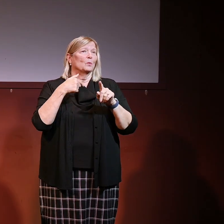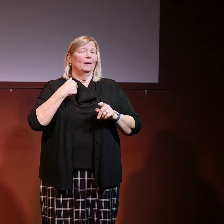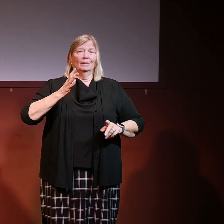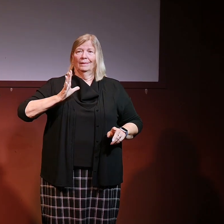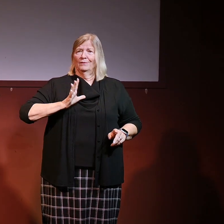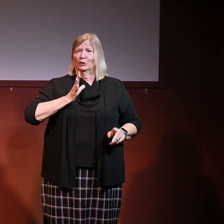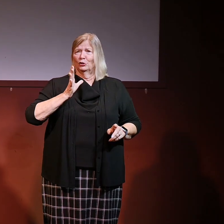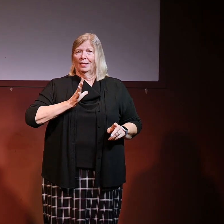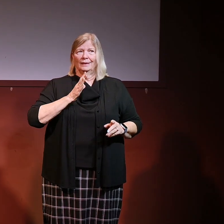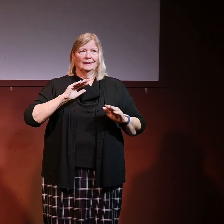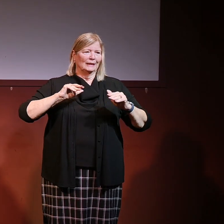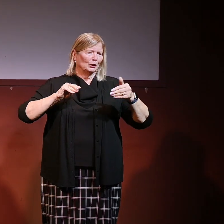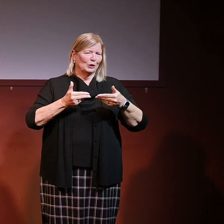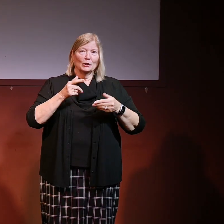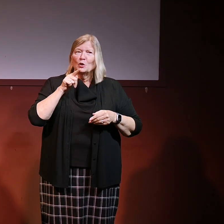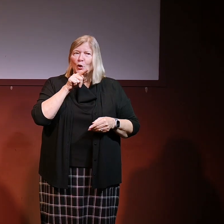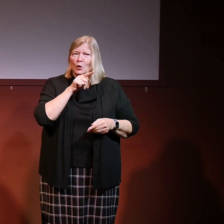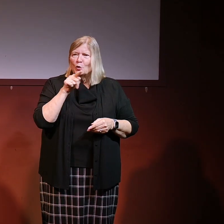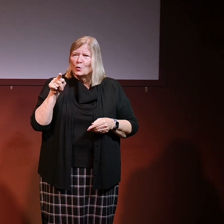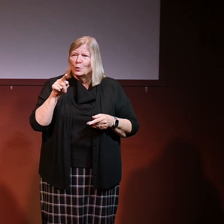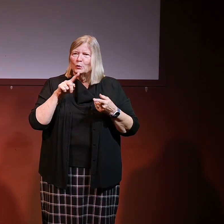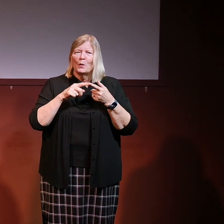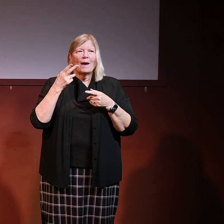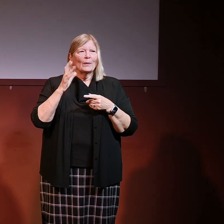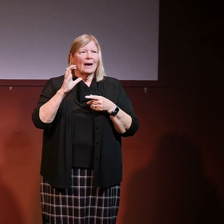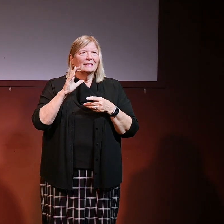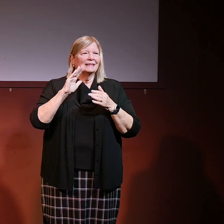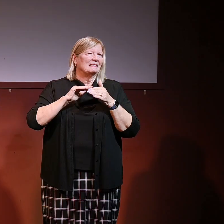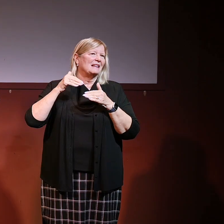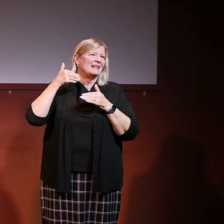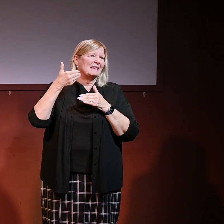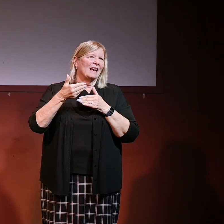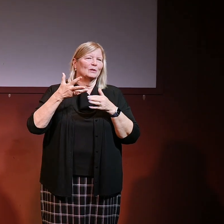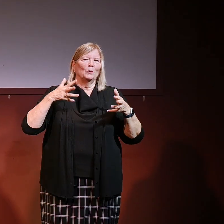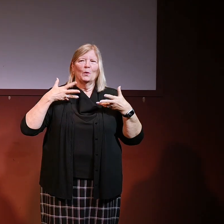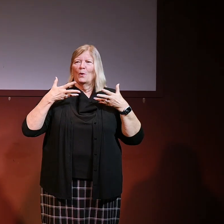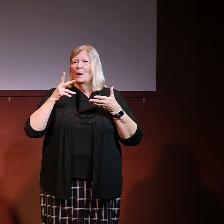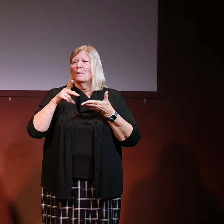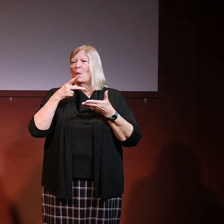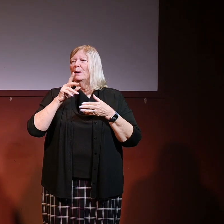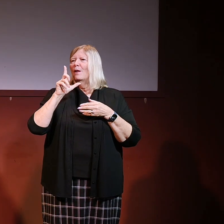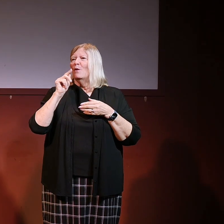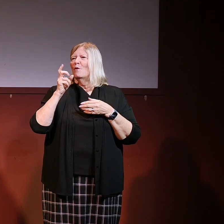officially introduce you to Howard County's next Youth Poet